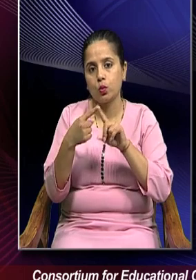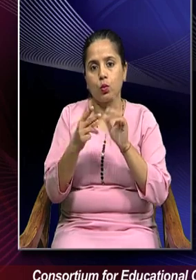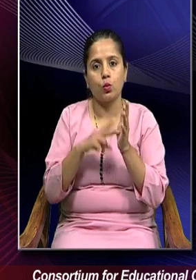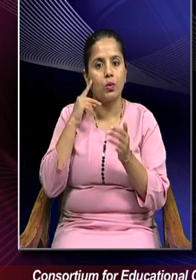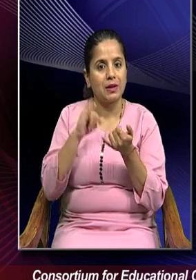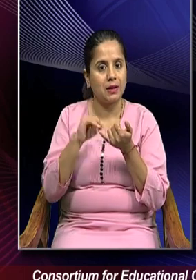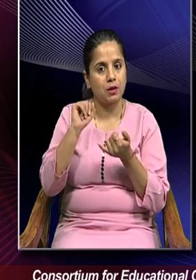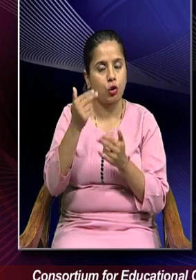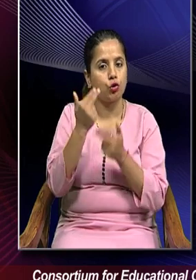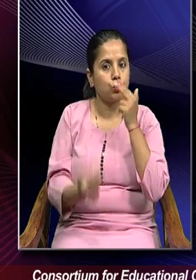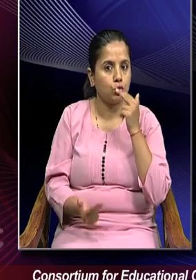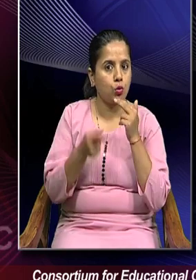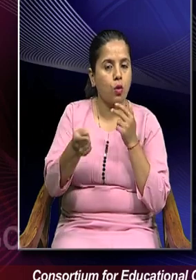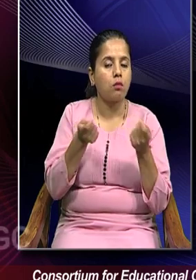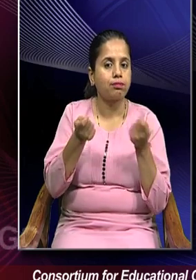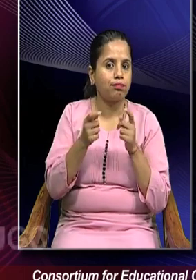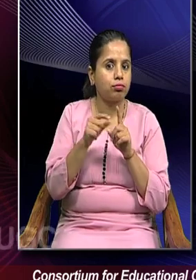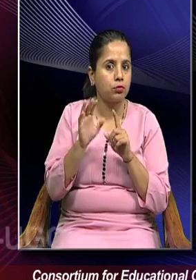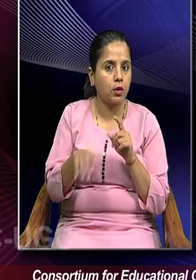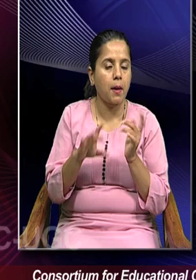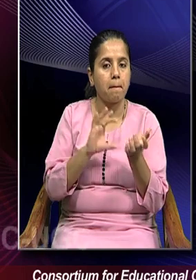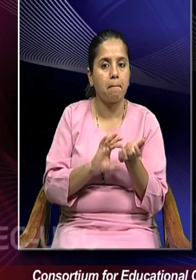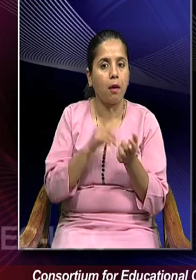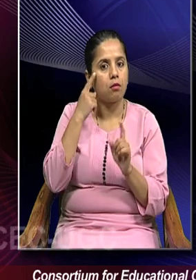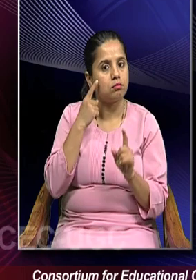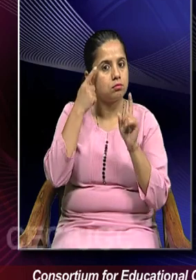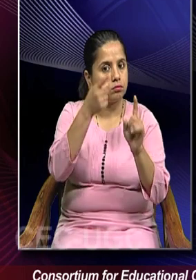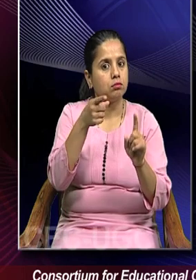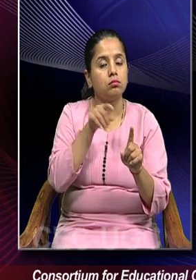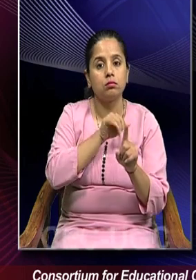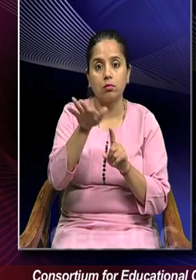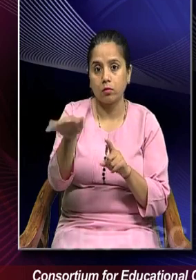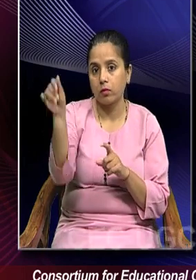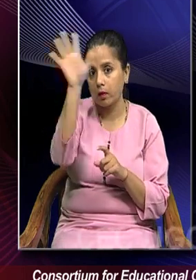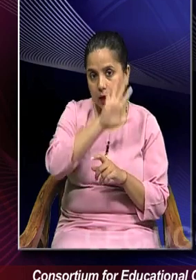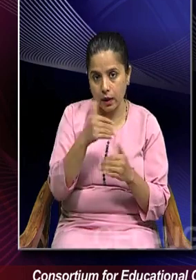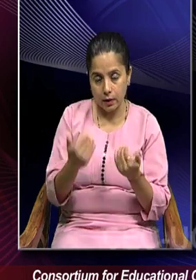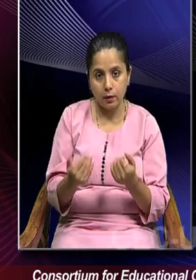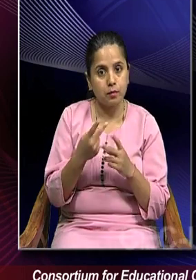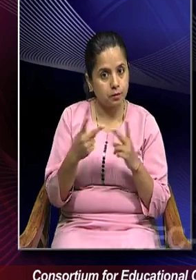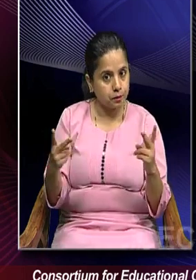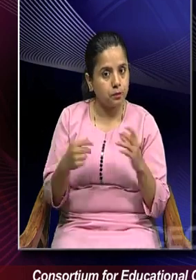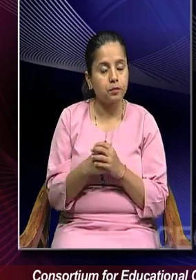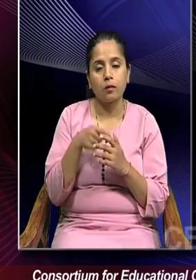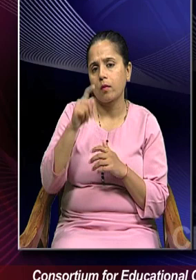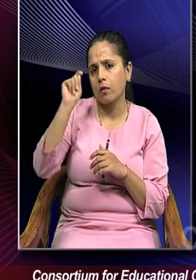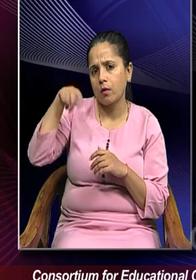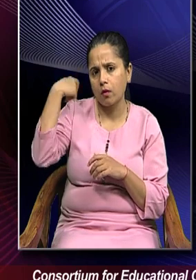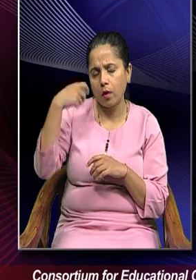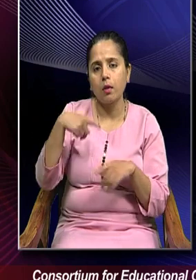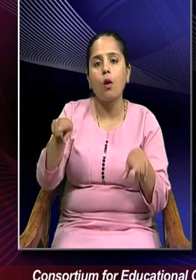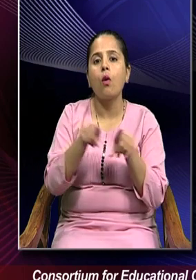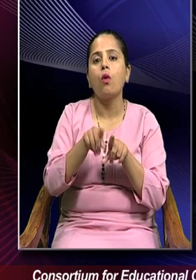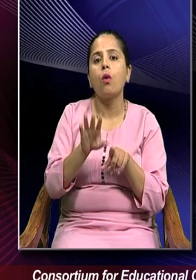was dealing with the issue of the medical mission which was sent by India. And this film was